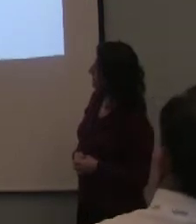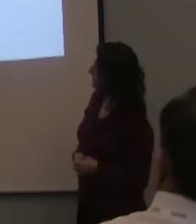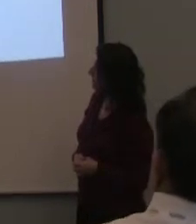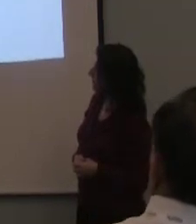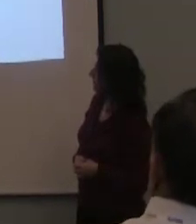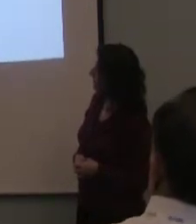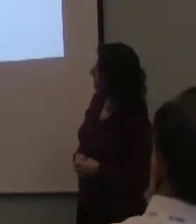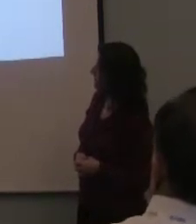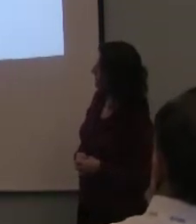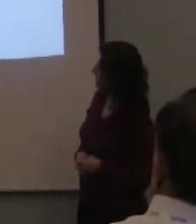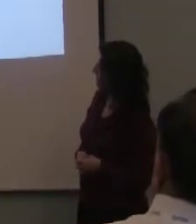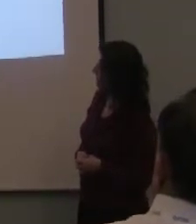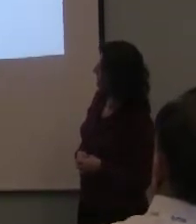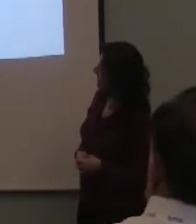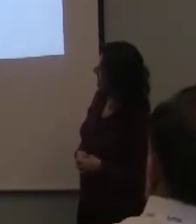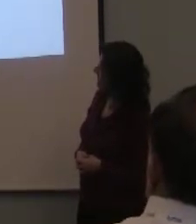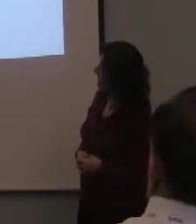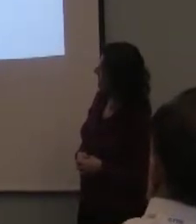this.